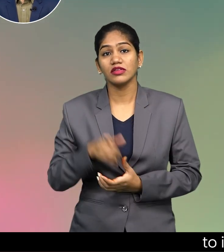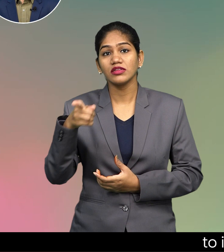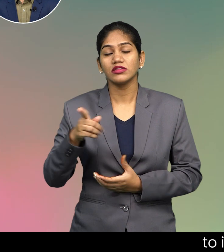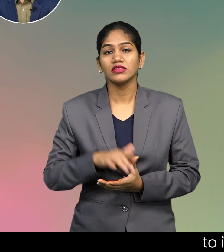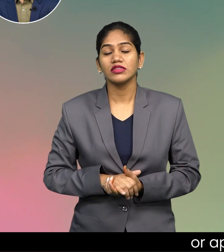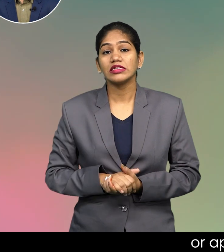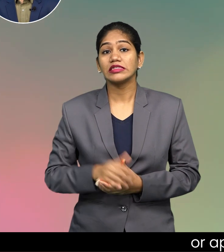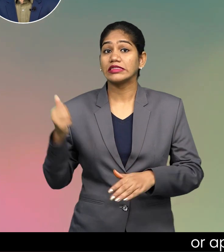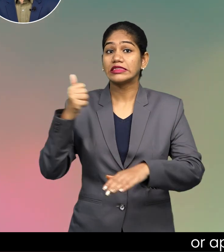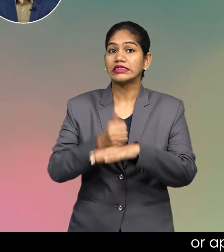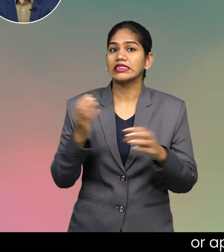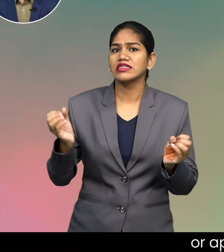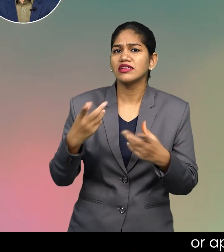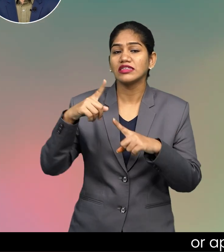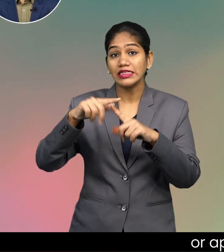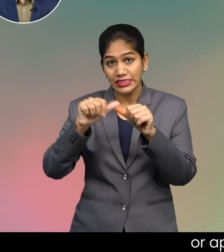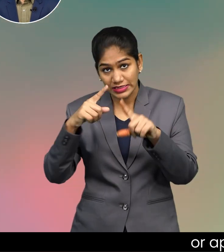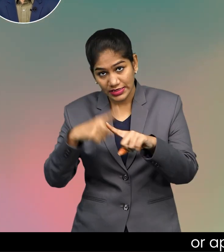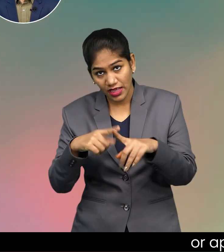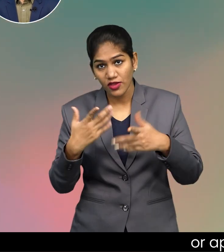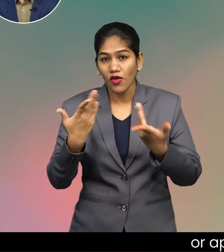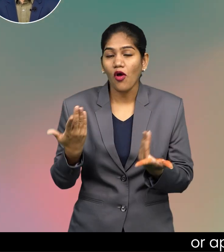tax or approve new laws.